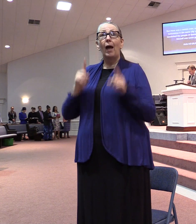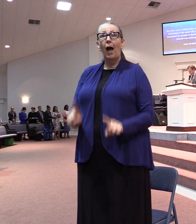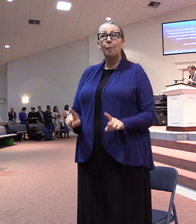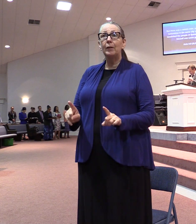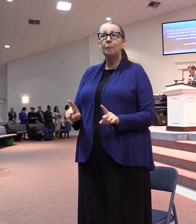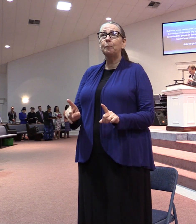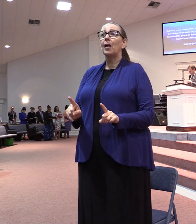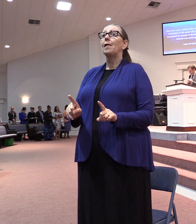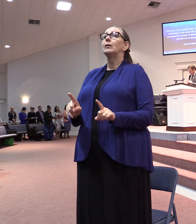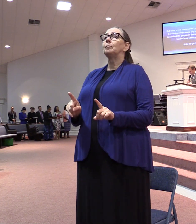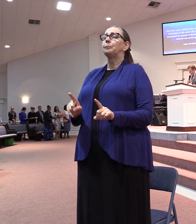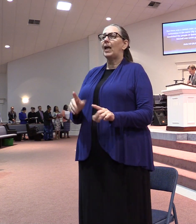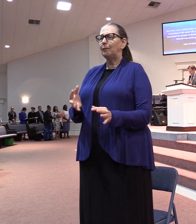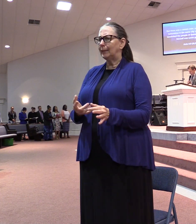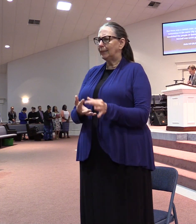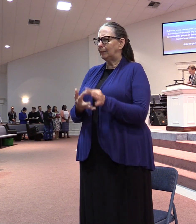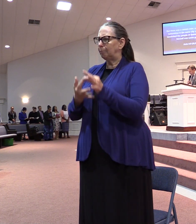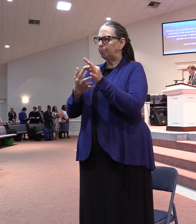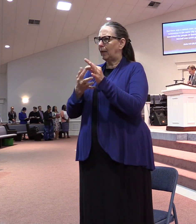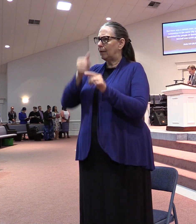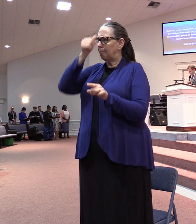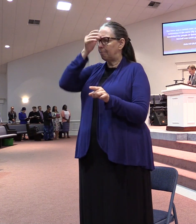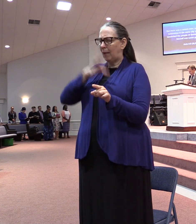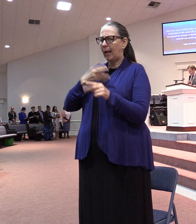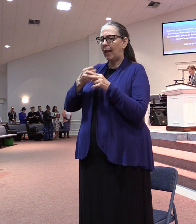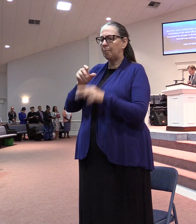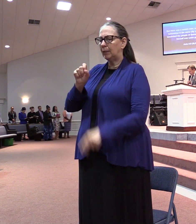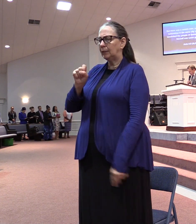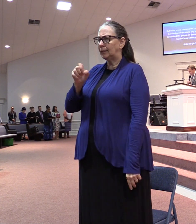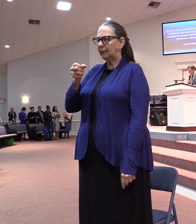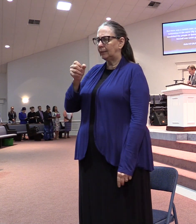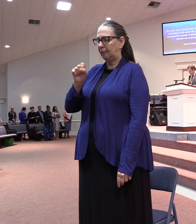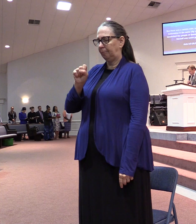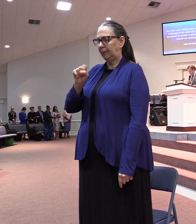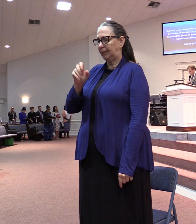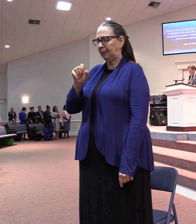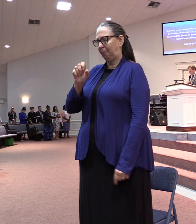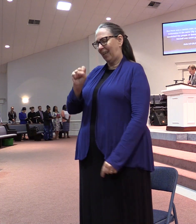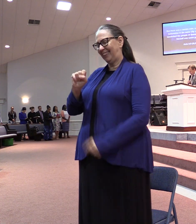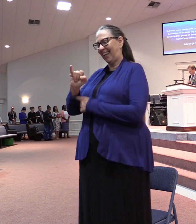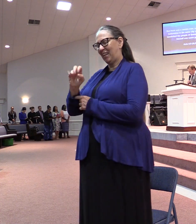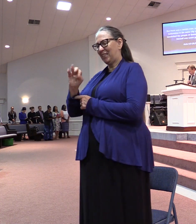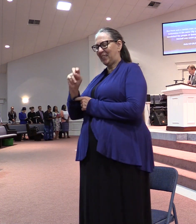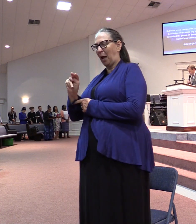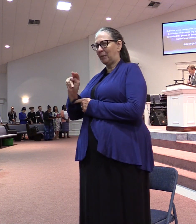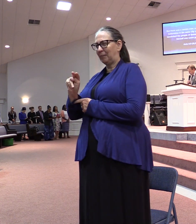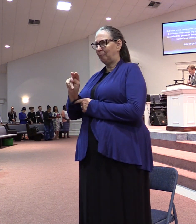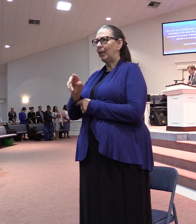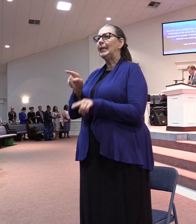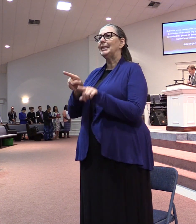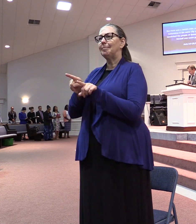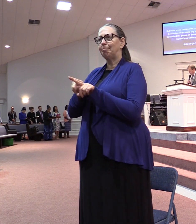But there was a certain man called Simon, which before time in the same city used